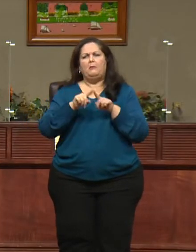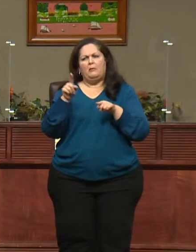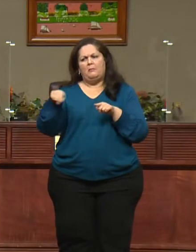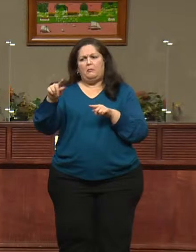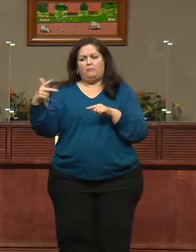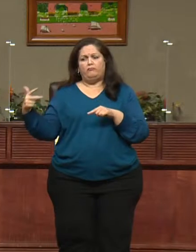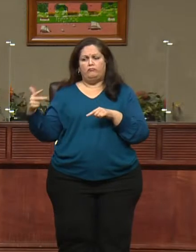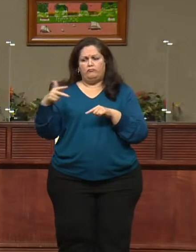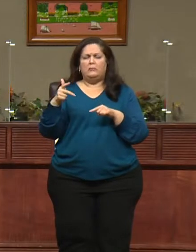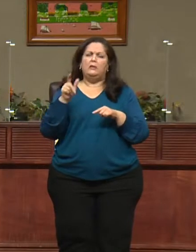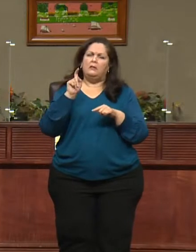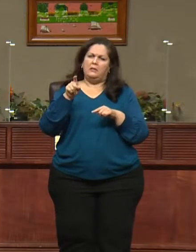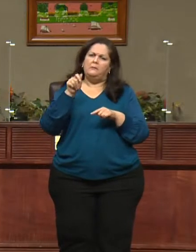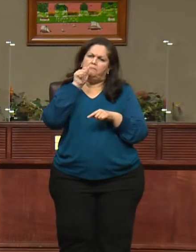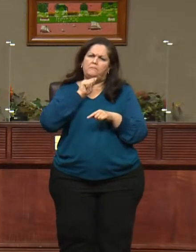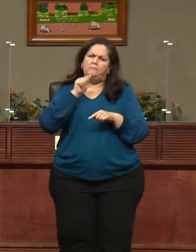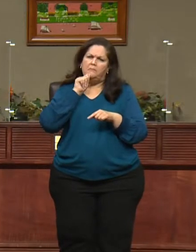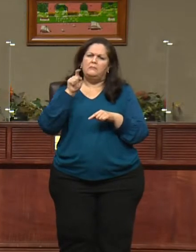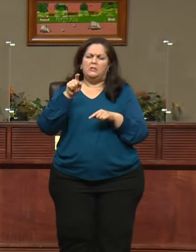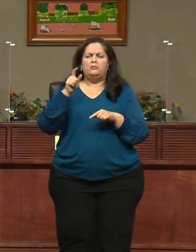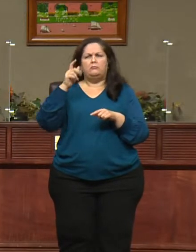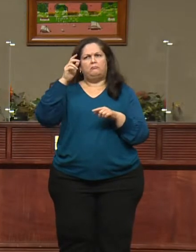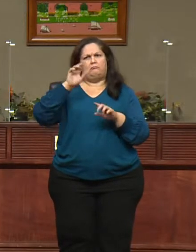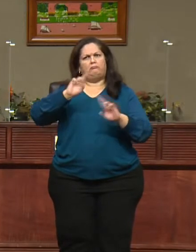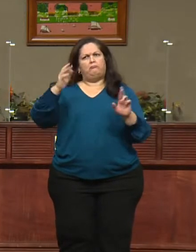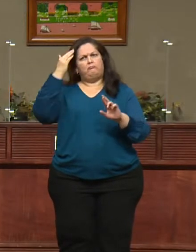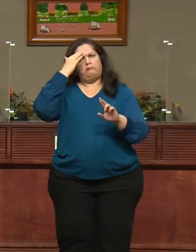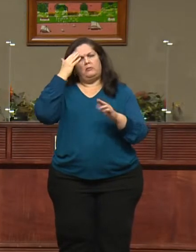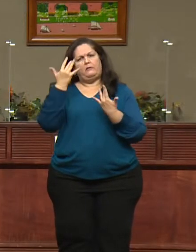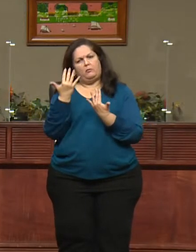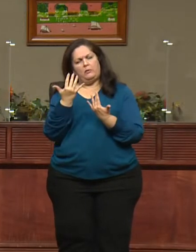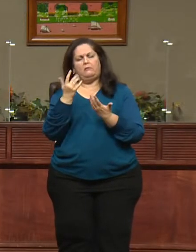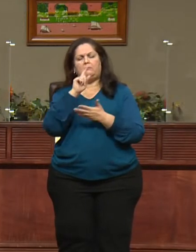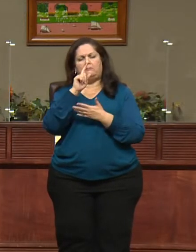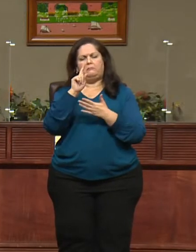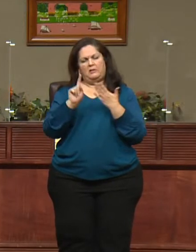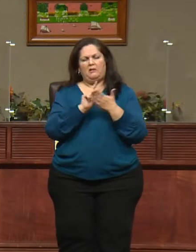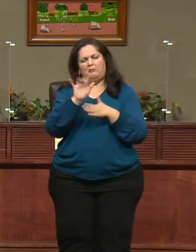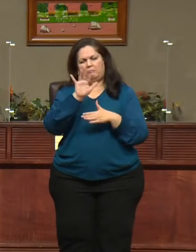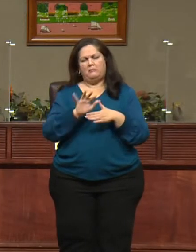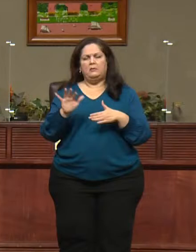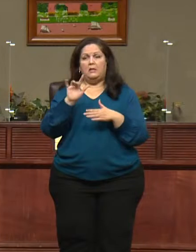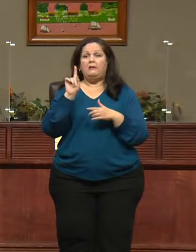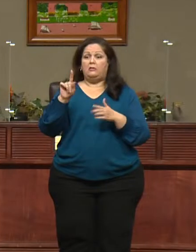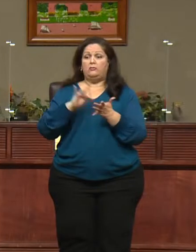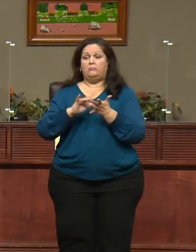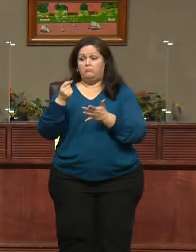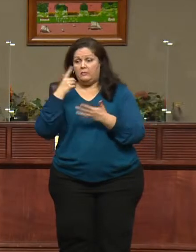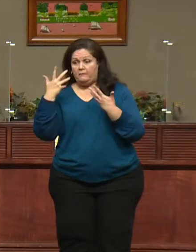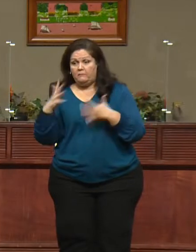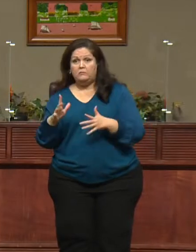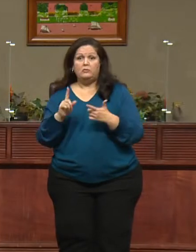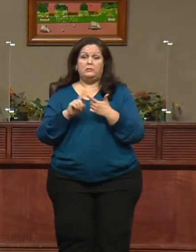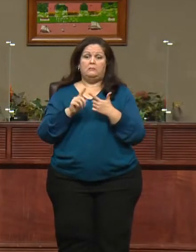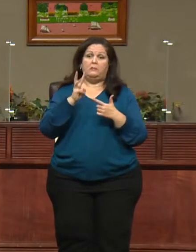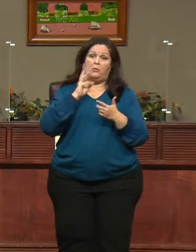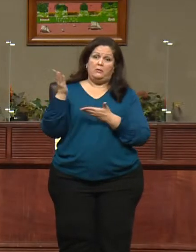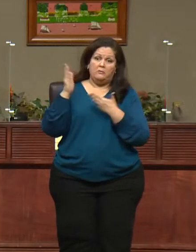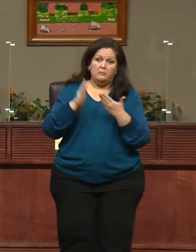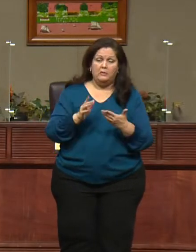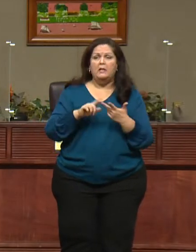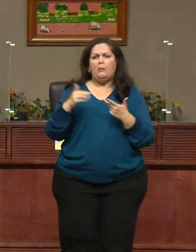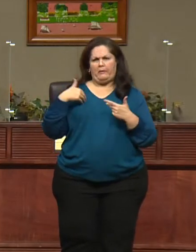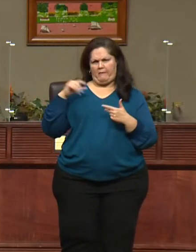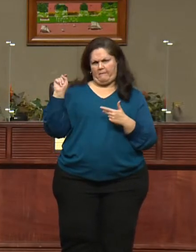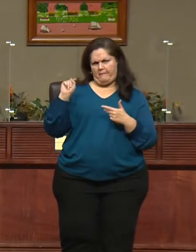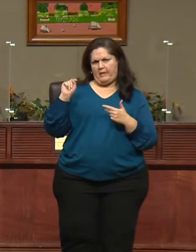to wait a little bit. They should bring water. We have restrooms. People should take the medication. Maybe it's wise to put some